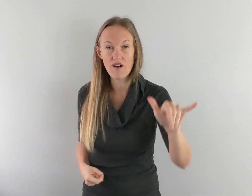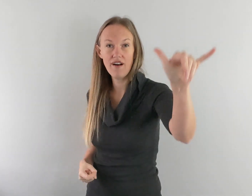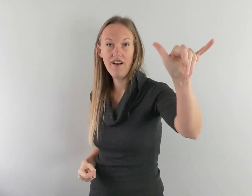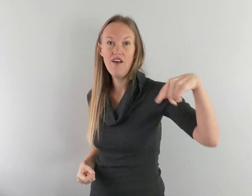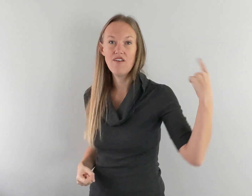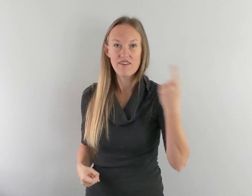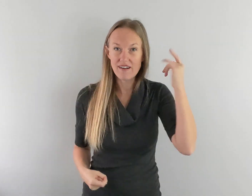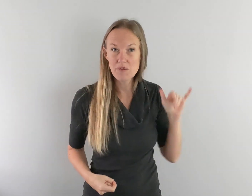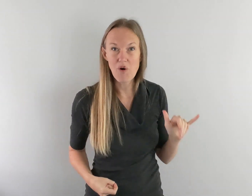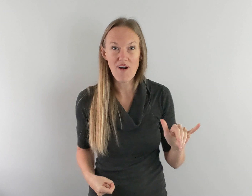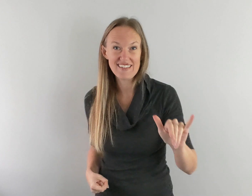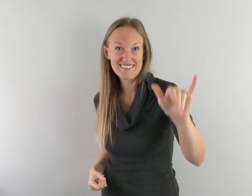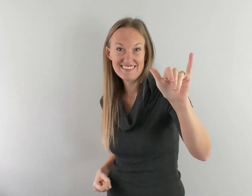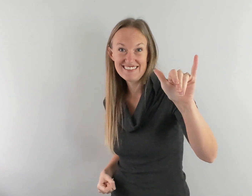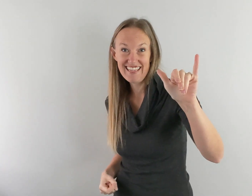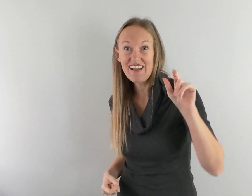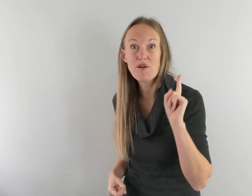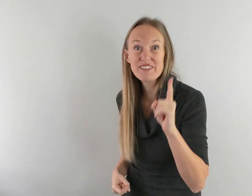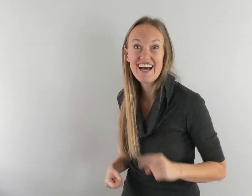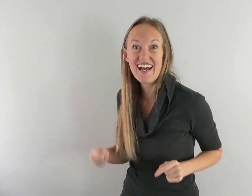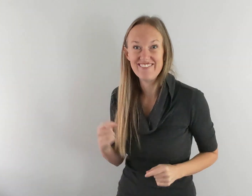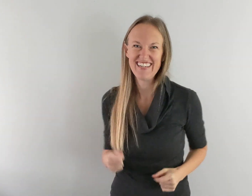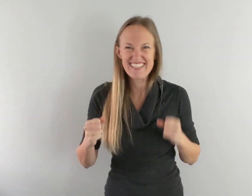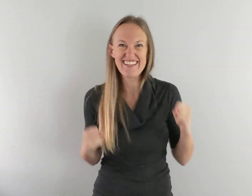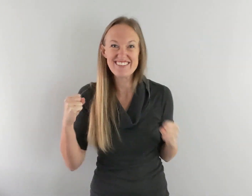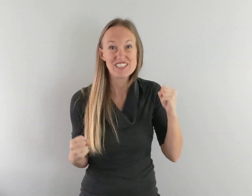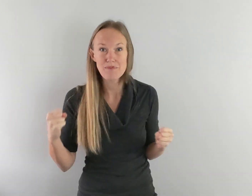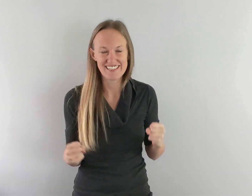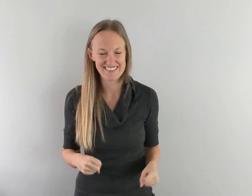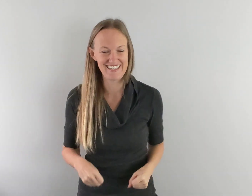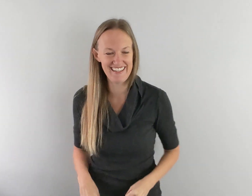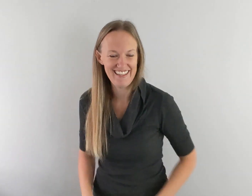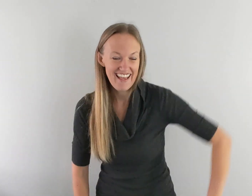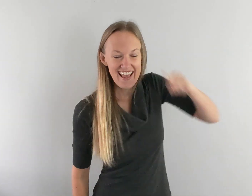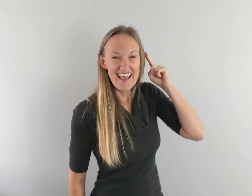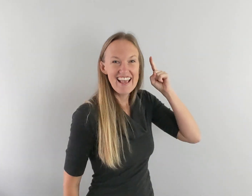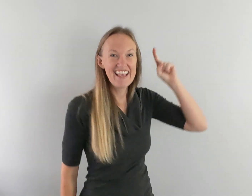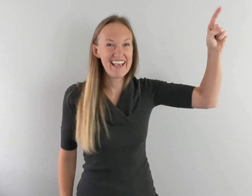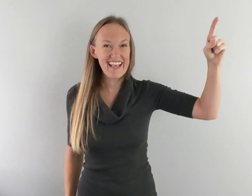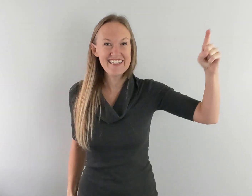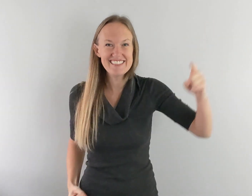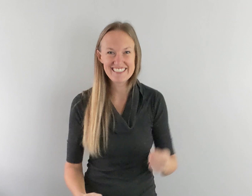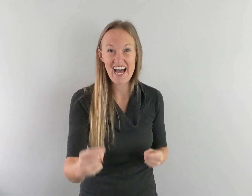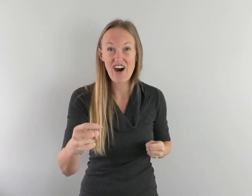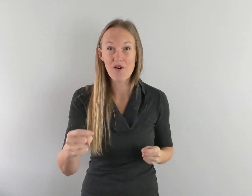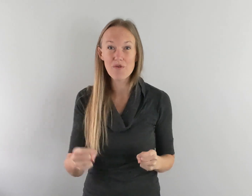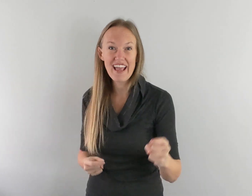forevermore, forevermore. Okay, one more time, because I love it so much. He shall